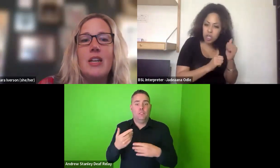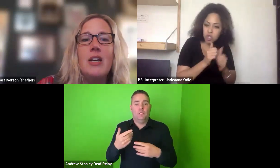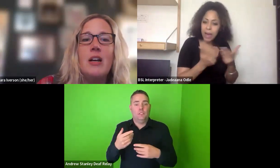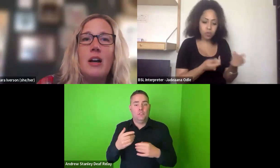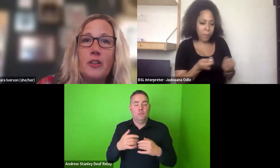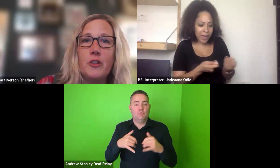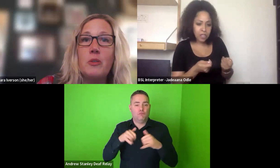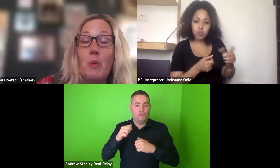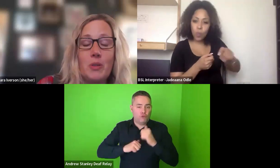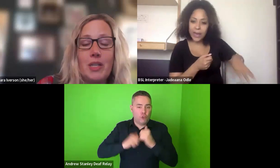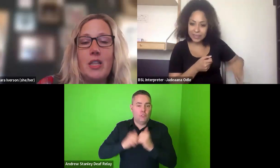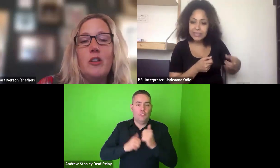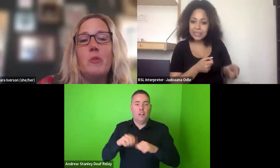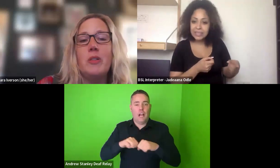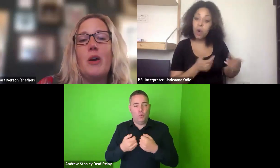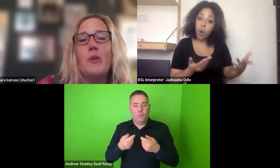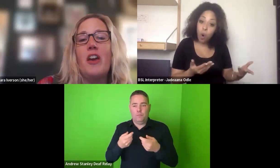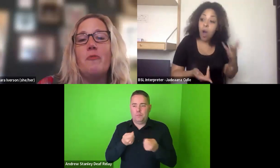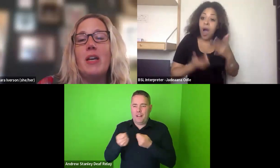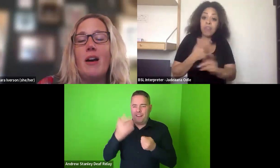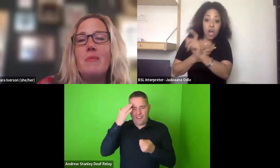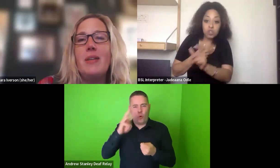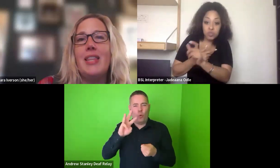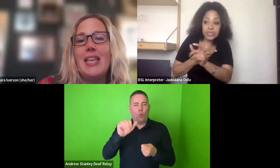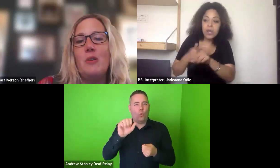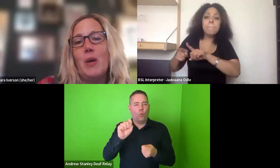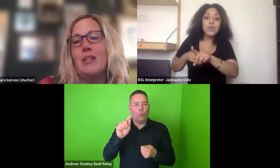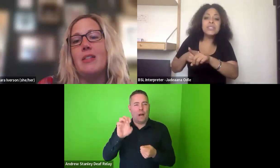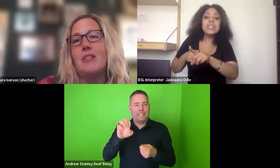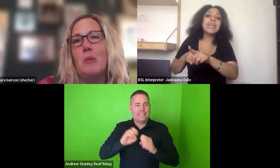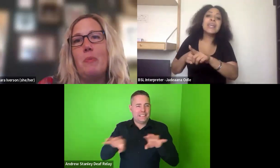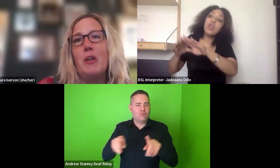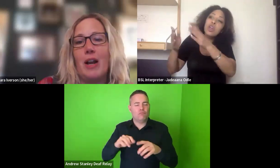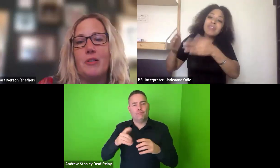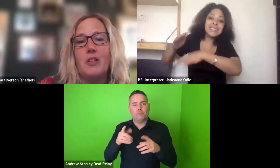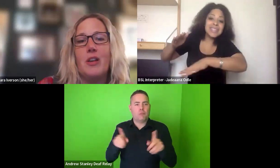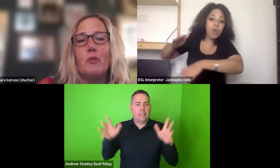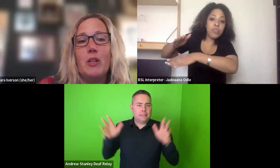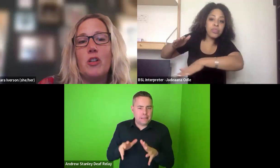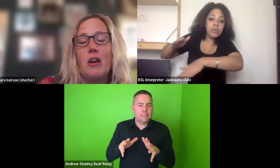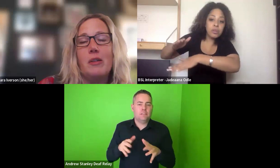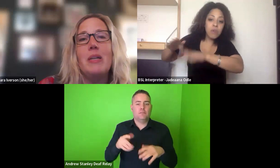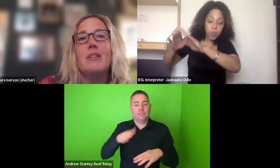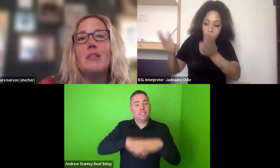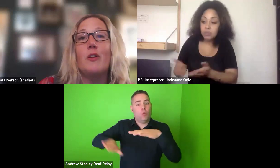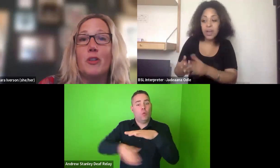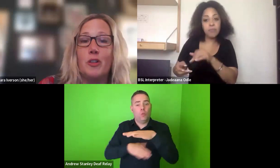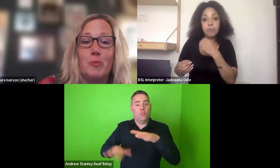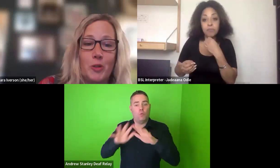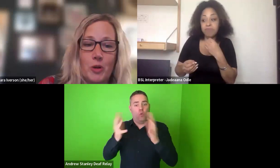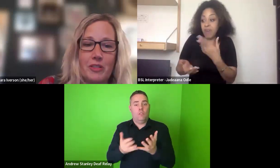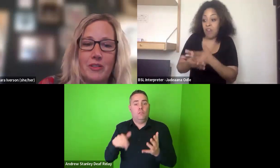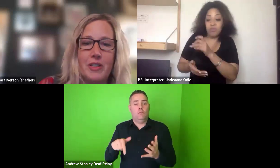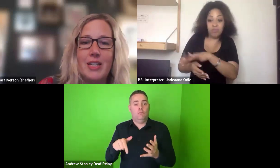e-waste, others, mostly in the global south, have become the e-waste dumping ground of the rich economies of